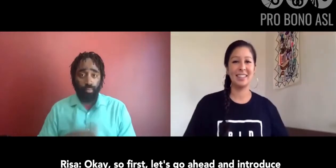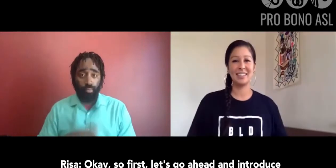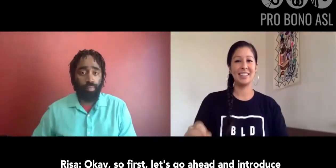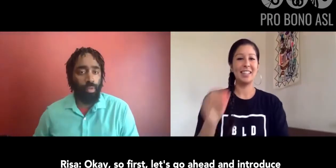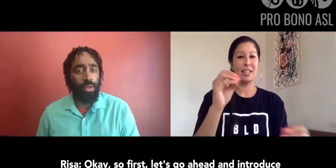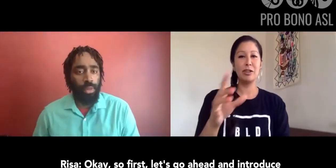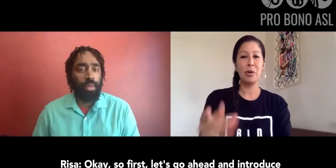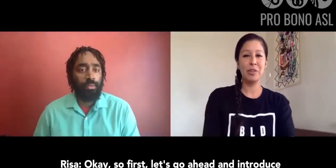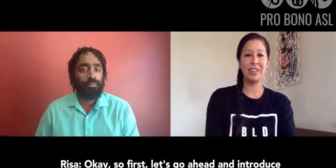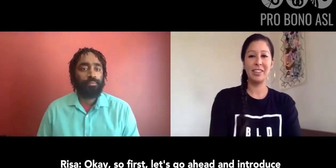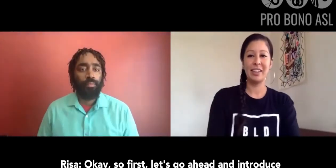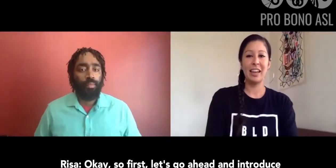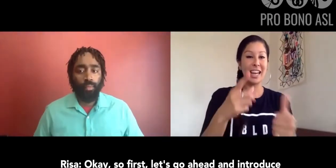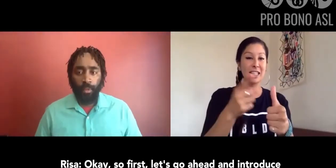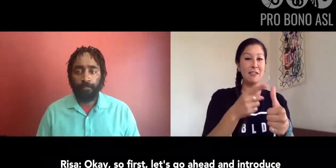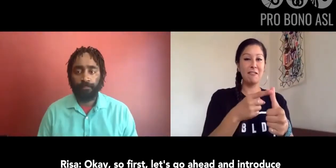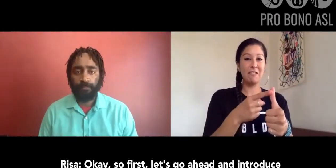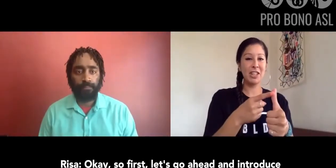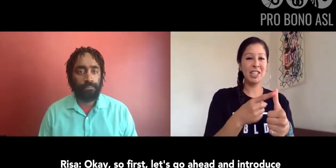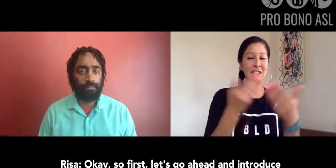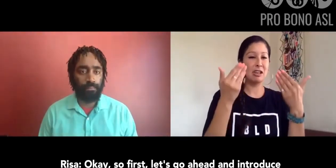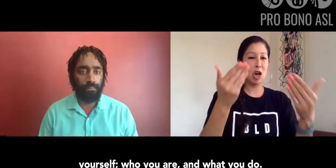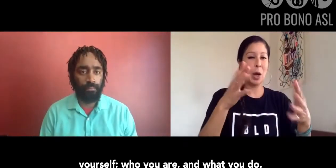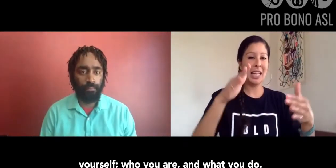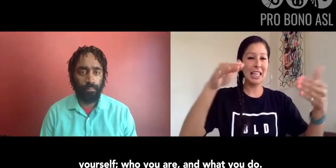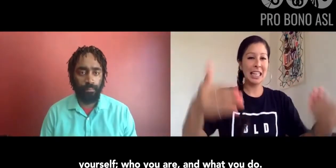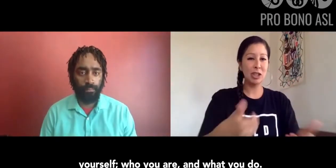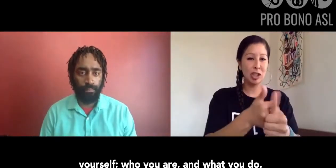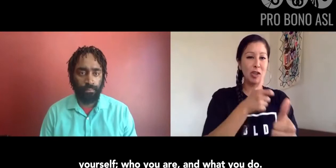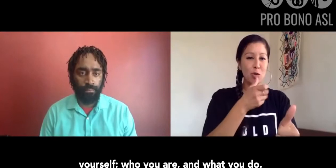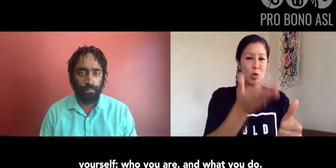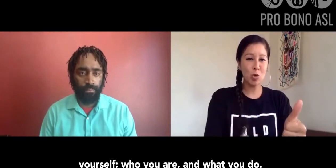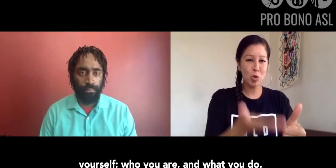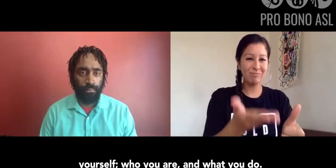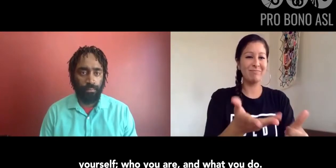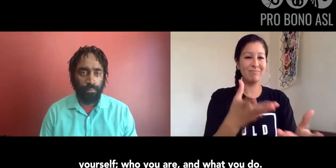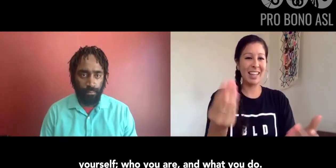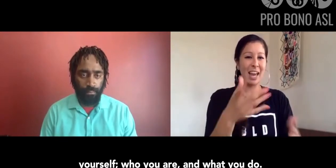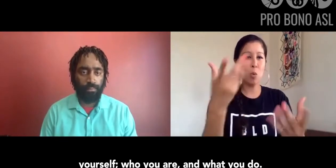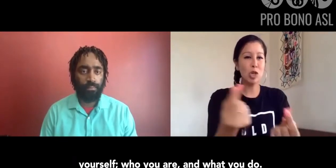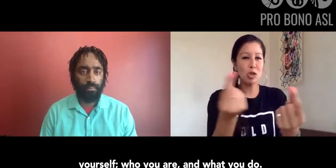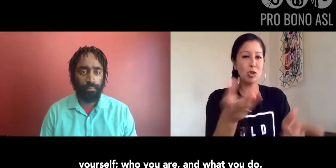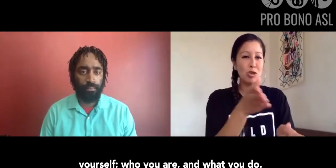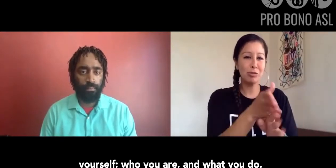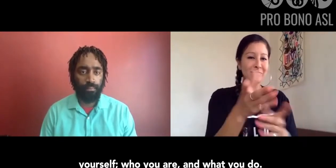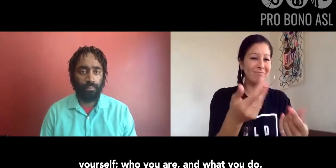Okay, so first, let's go ahead and introduce yourself, who you are, and what you do.